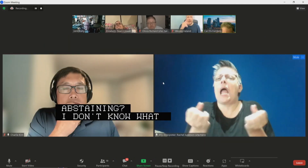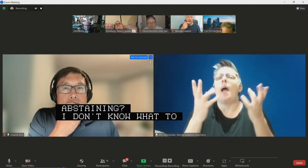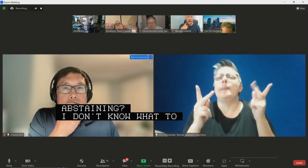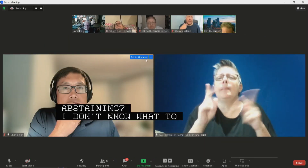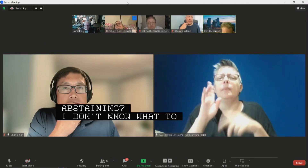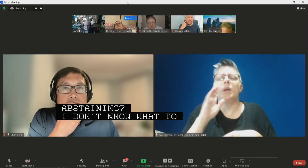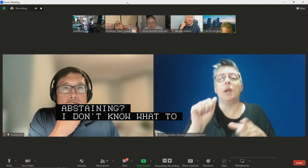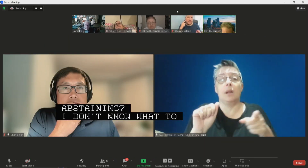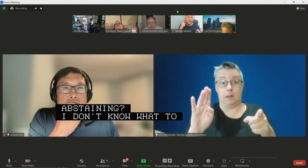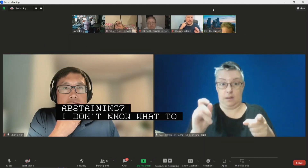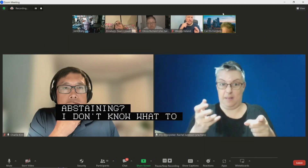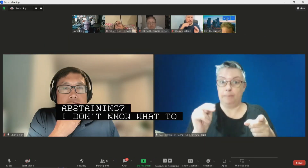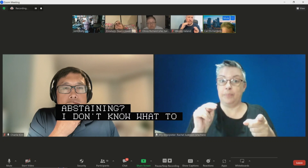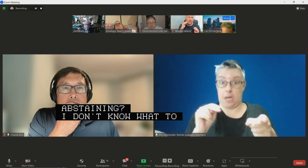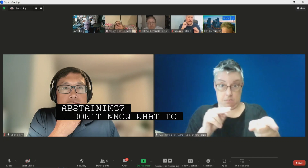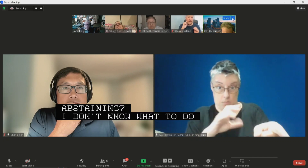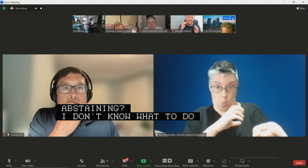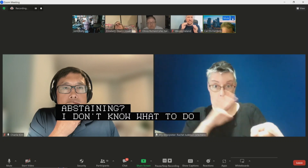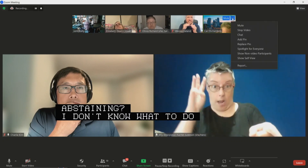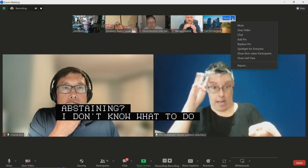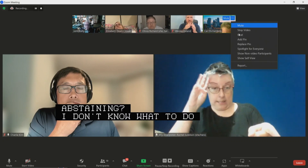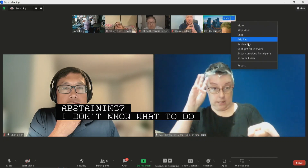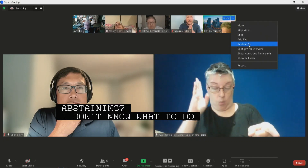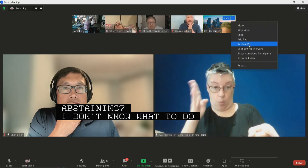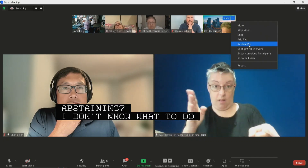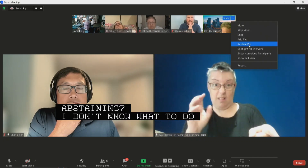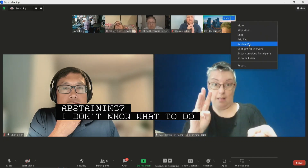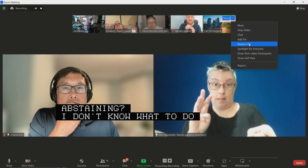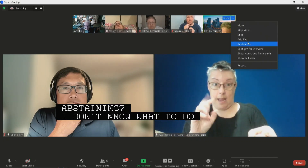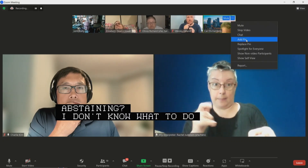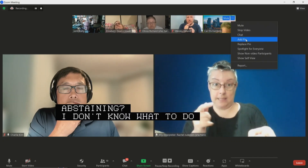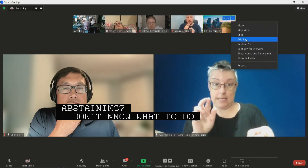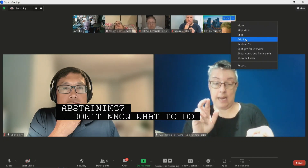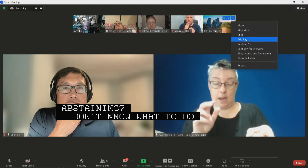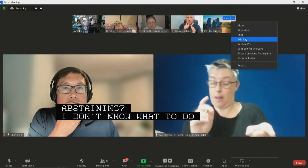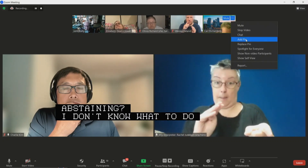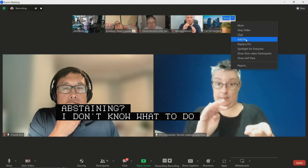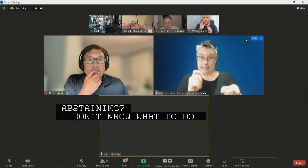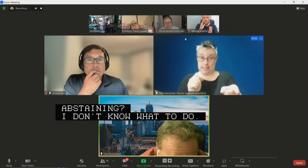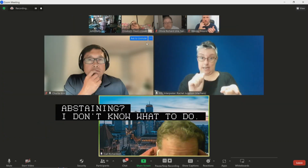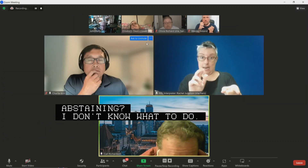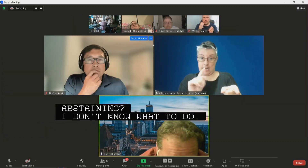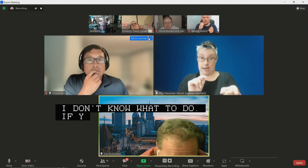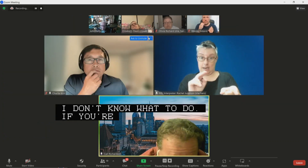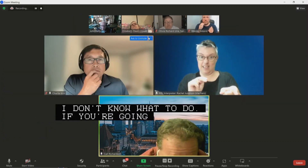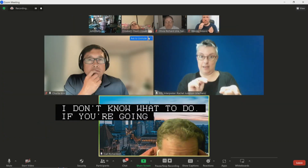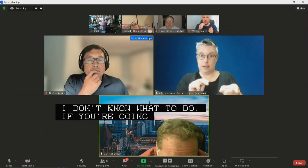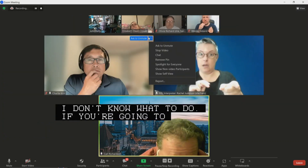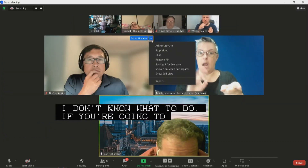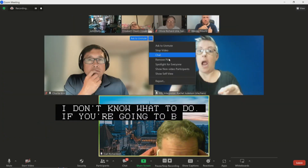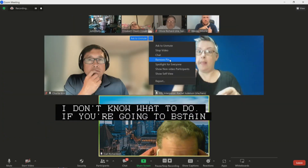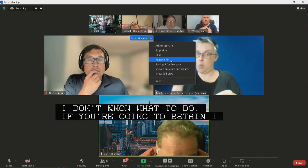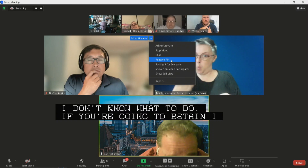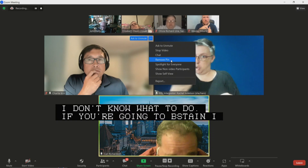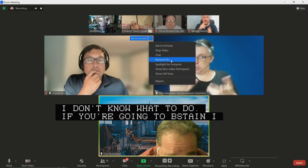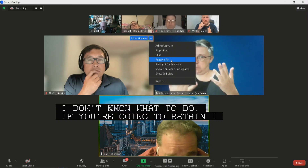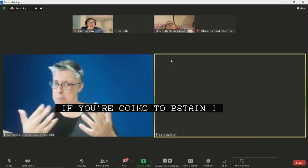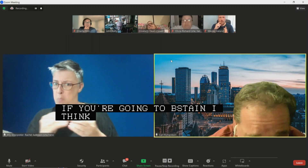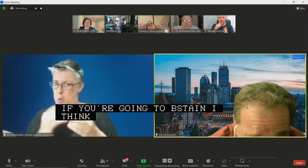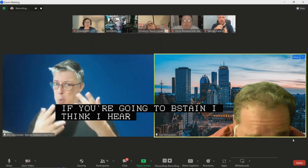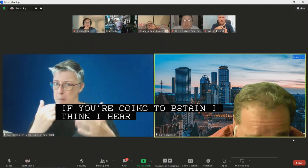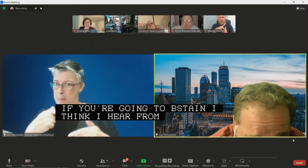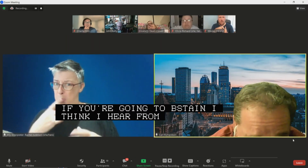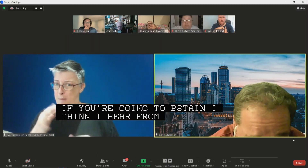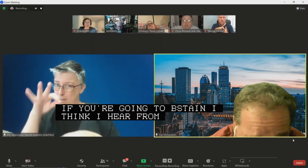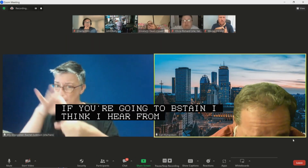Wes, you've already said you're going to abstain. I think I hear from one or two others that might. So I don't know whether we should put this